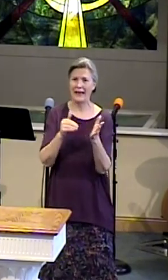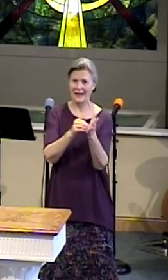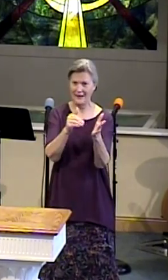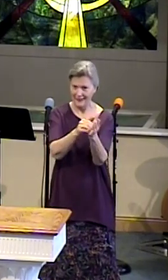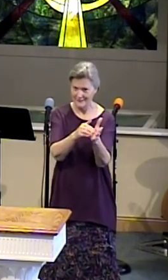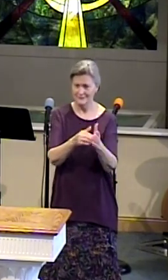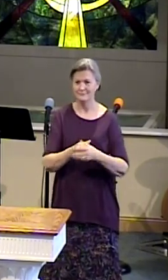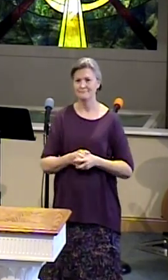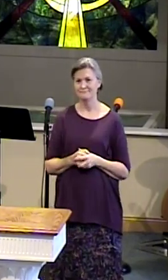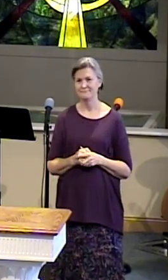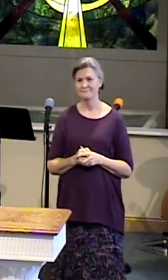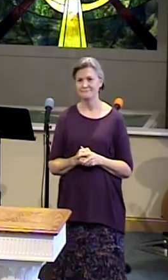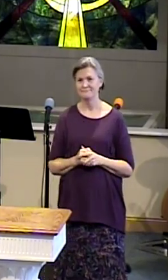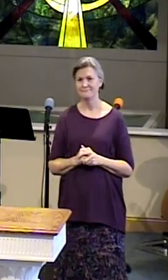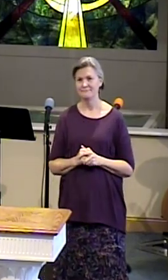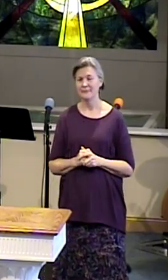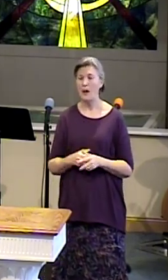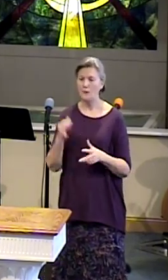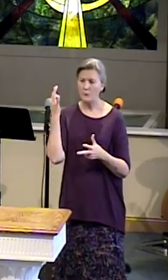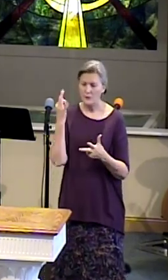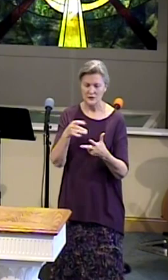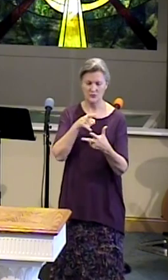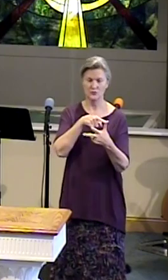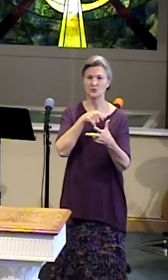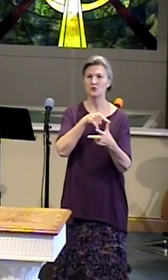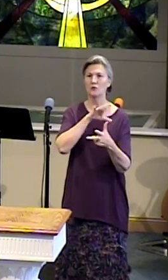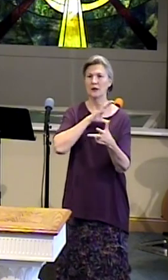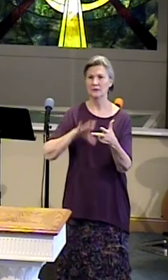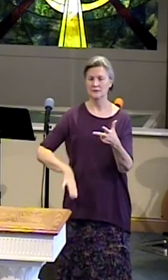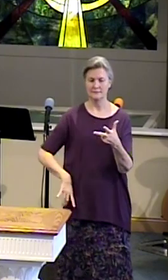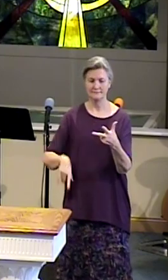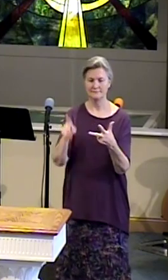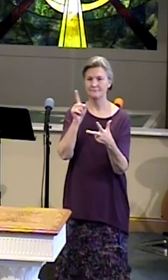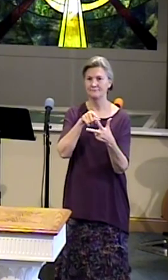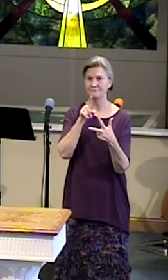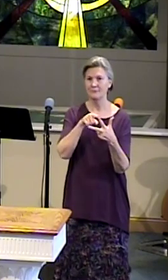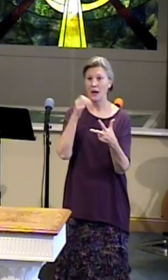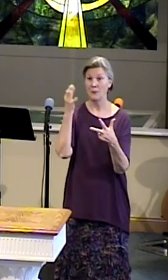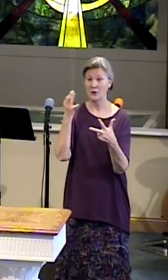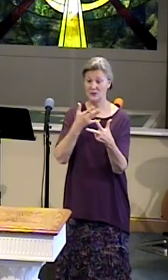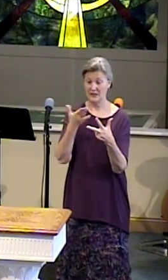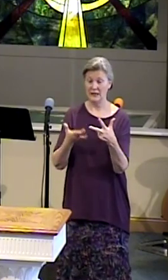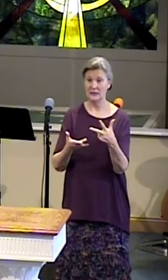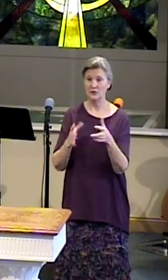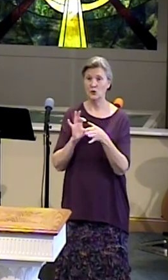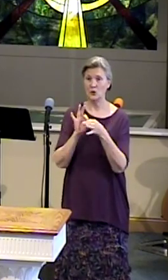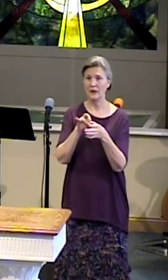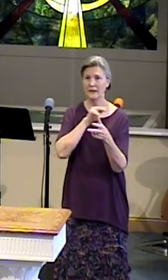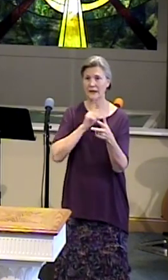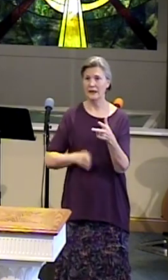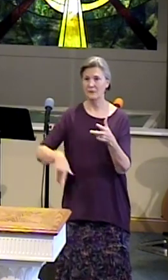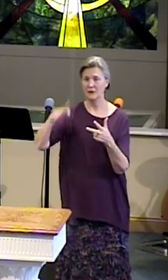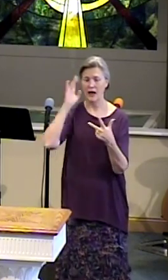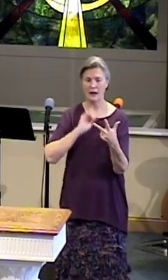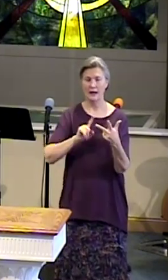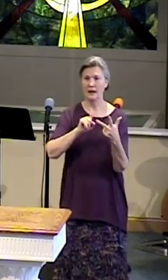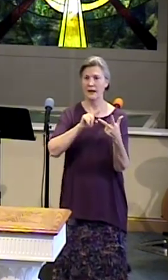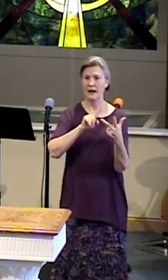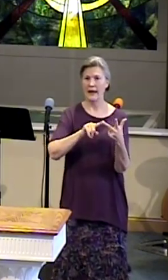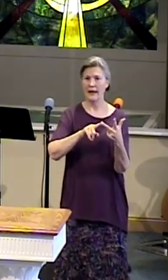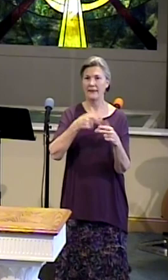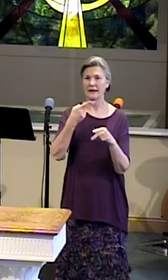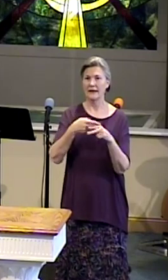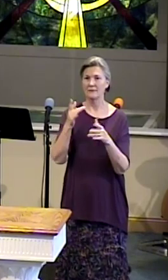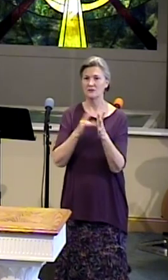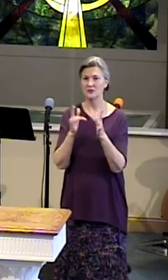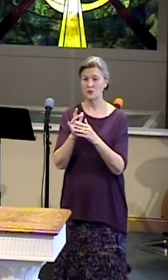redundant. Preached Christ, preached things concerning the kingdom of God, and he preached the name of Jesus.